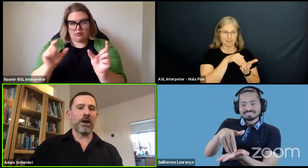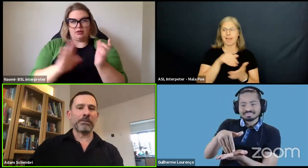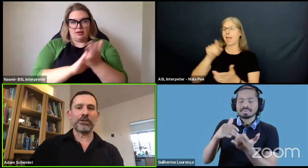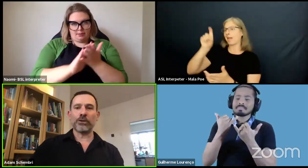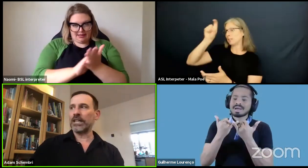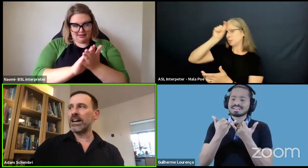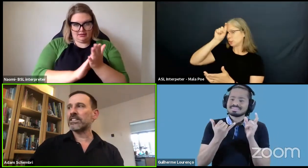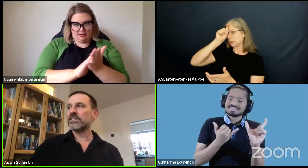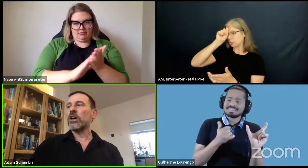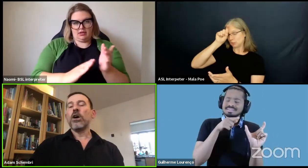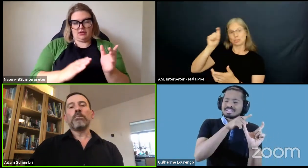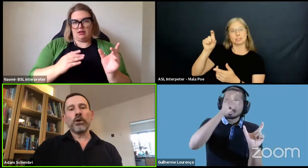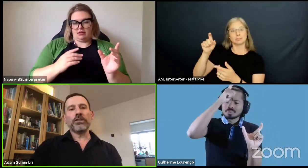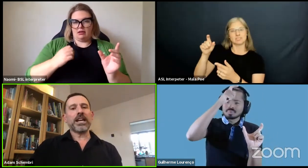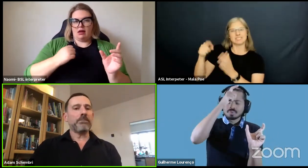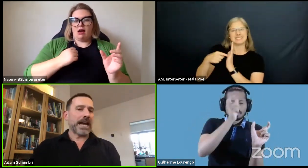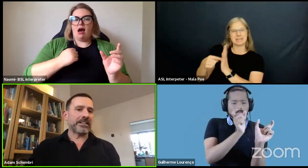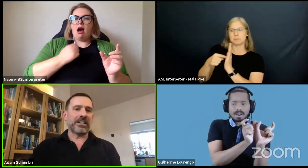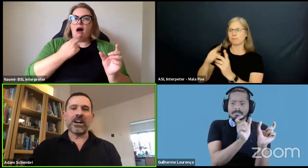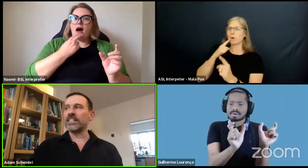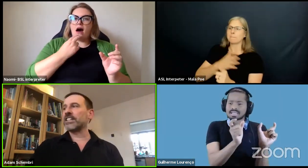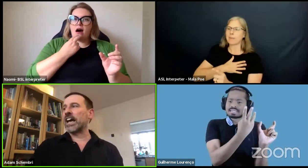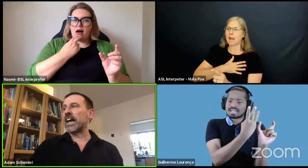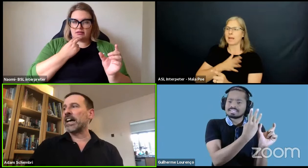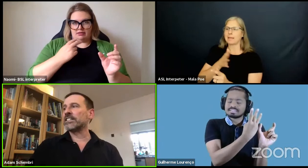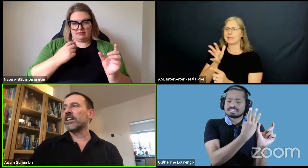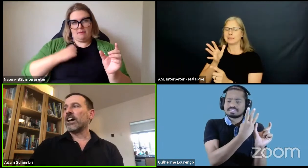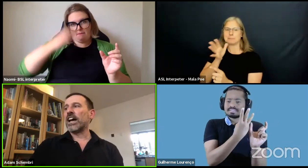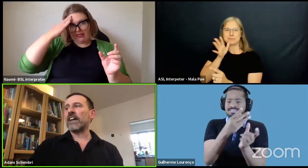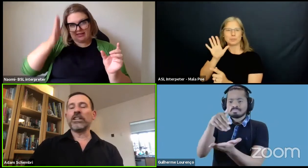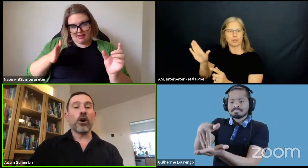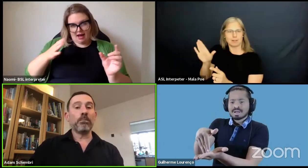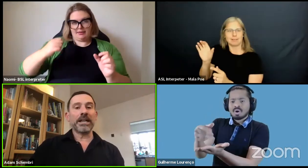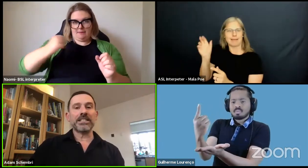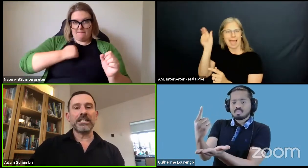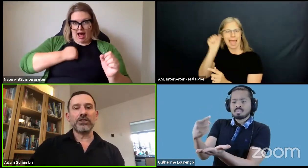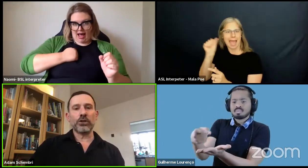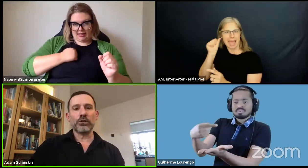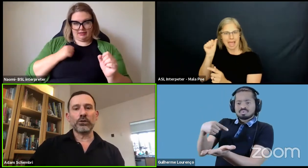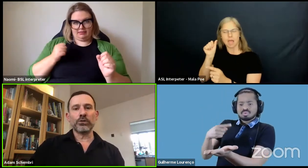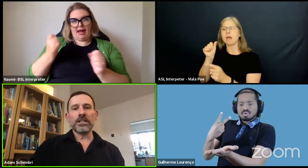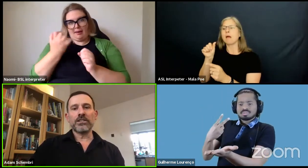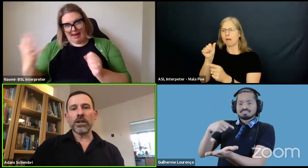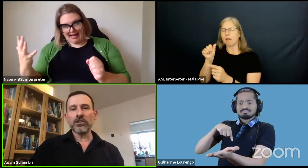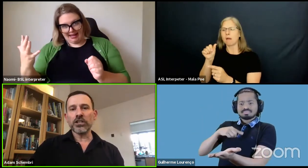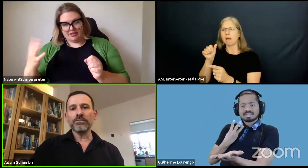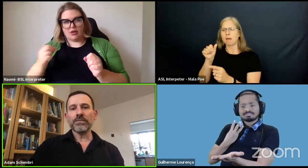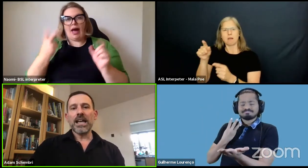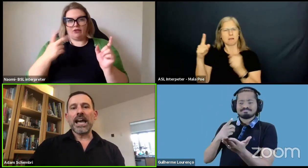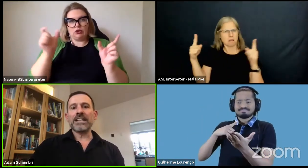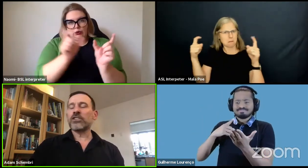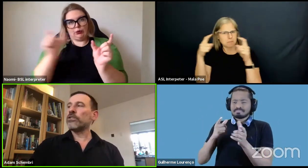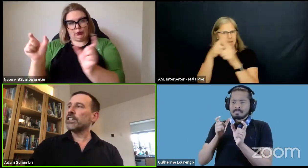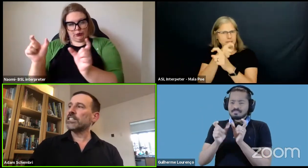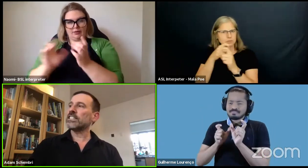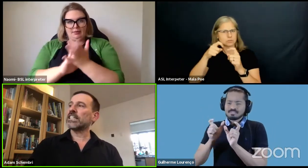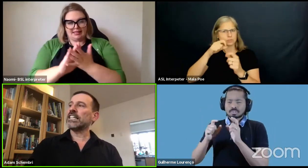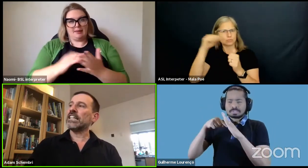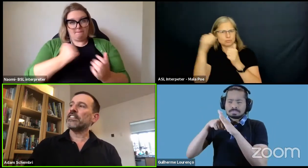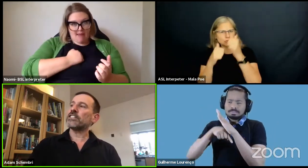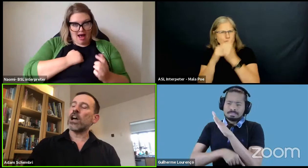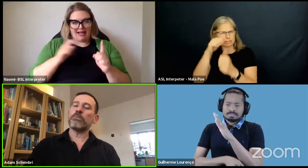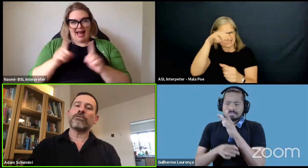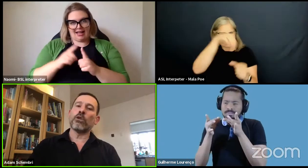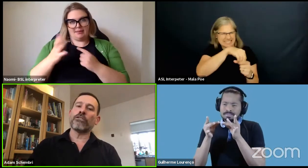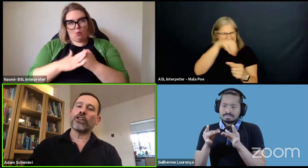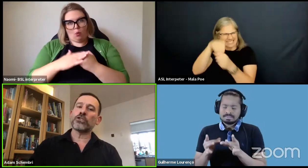for my maternal aunts, both can be analysed as having complex internal structure. And so this is clearly